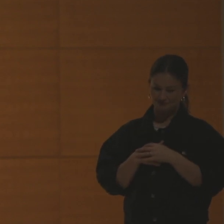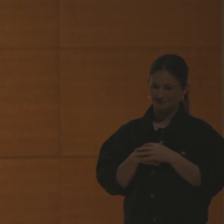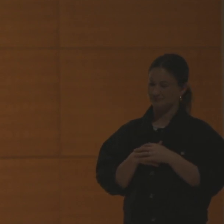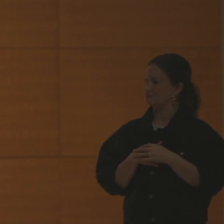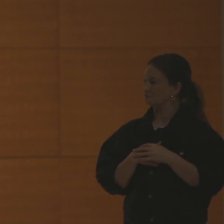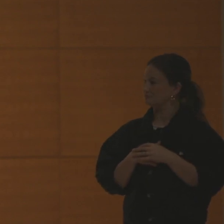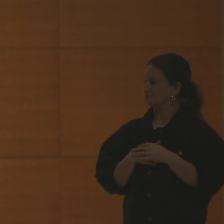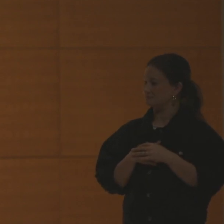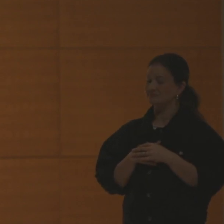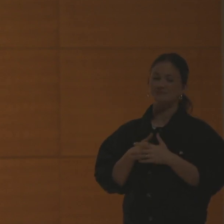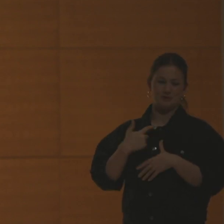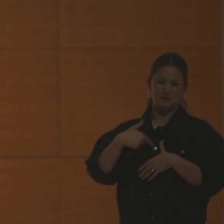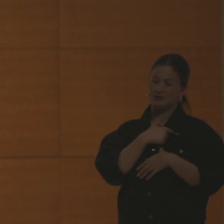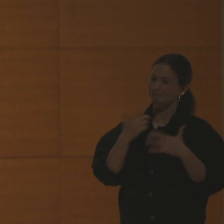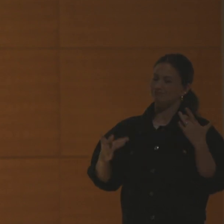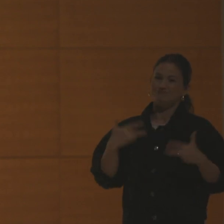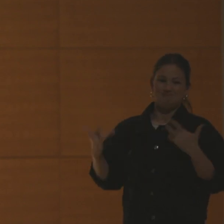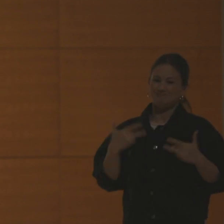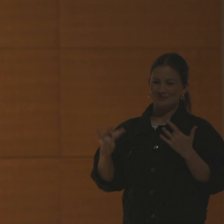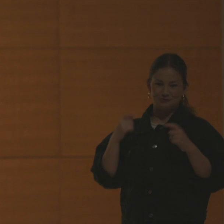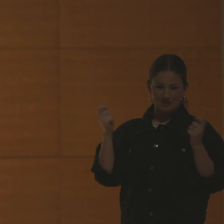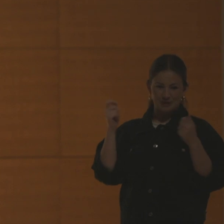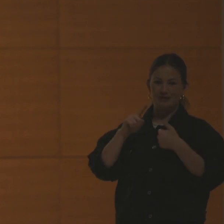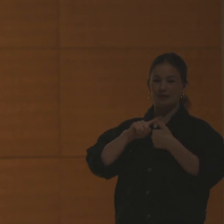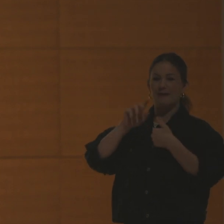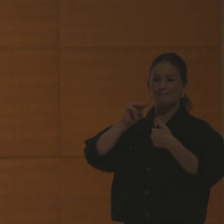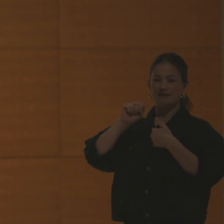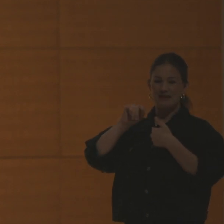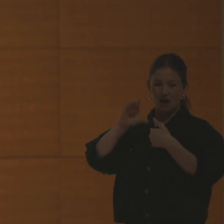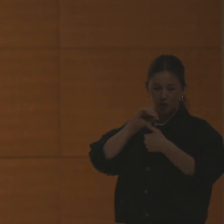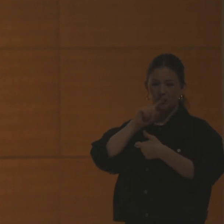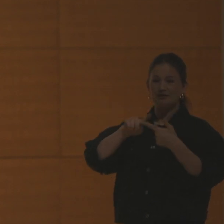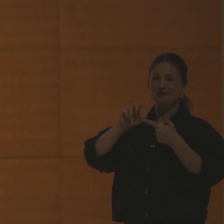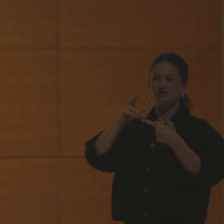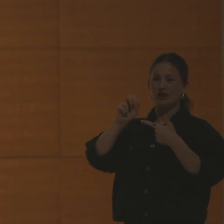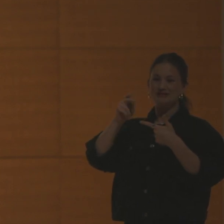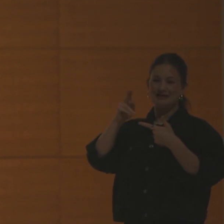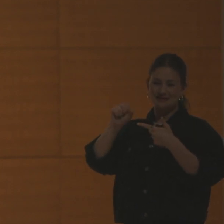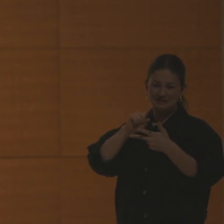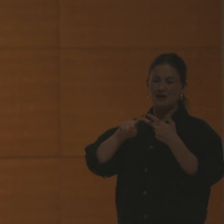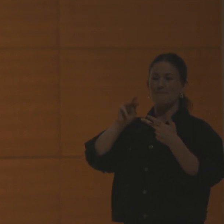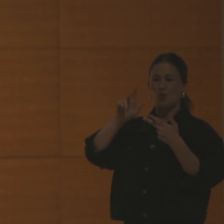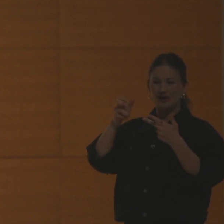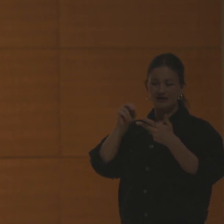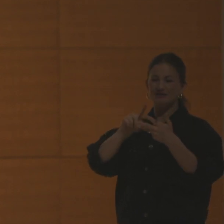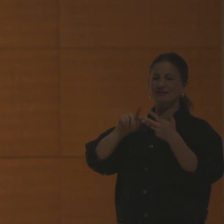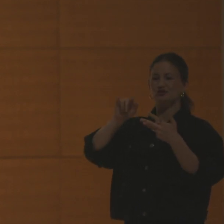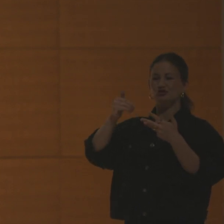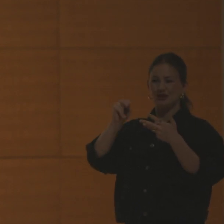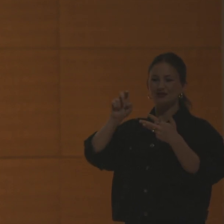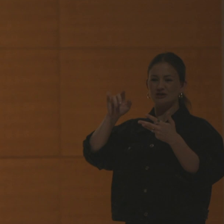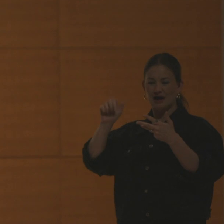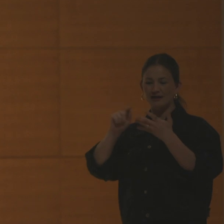We are so excited to celebrate you, Mateo Askaripour, Chelsea T. Hicks, Morgan Talty, Jenny Shia, and